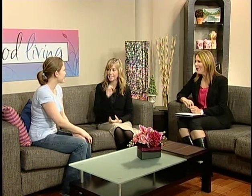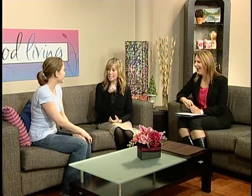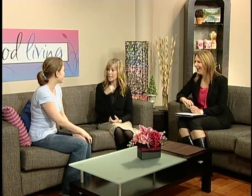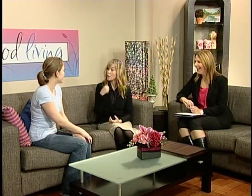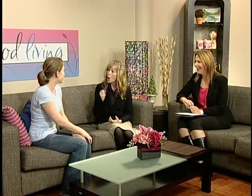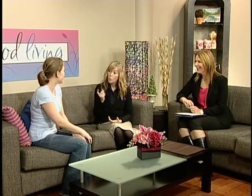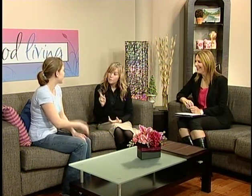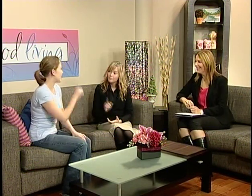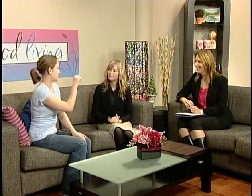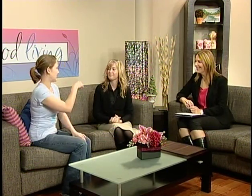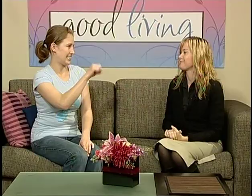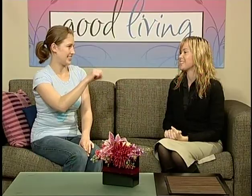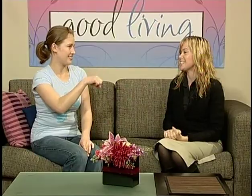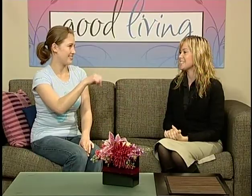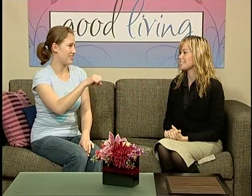no?